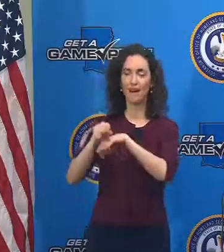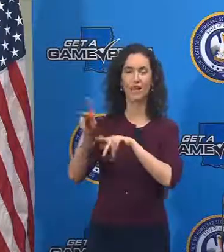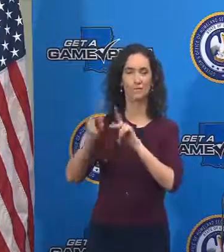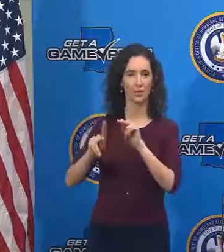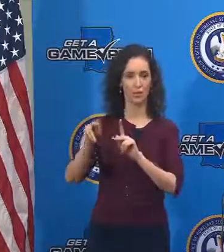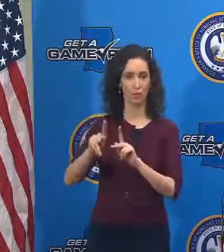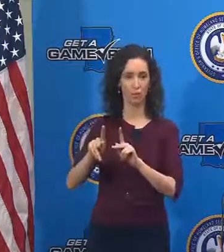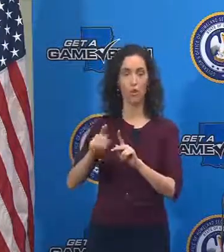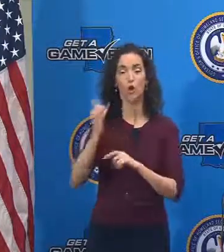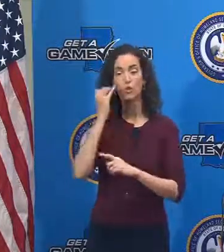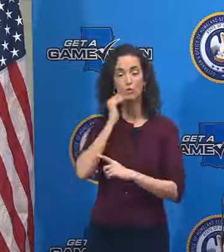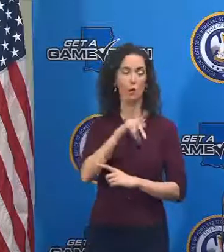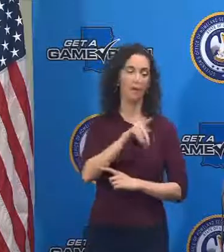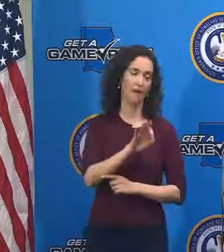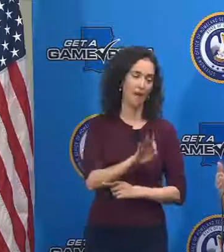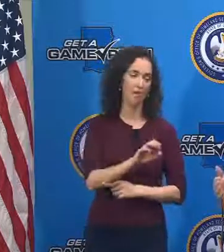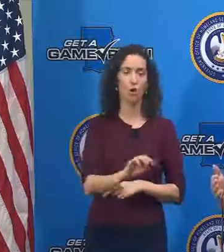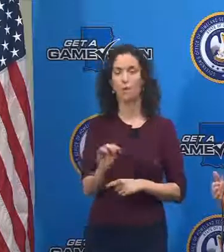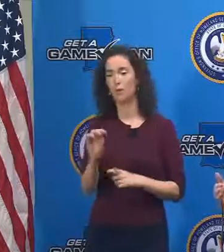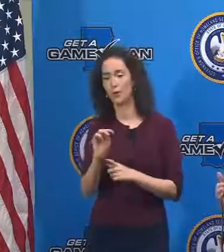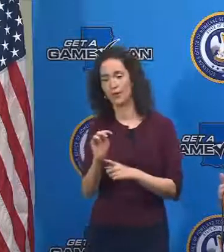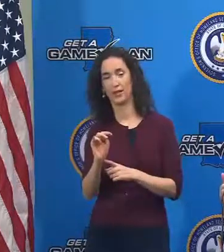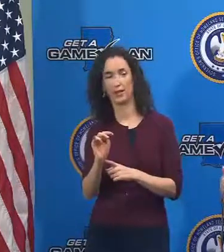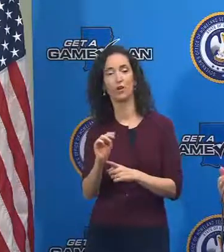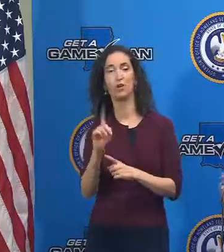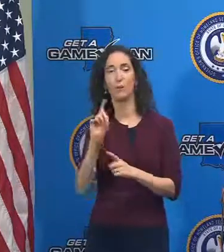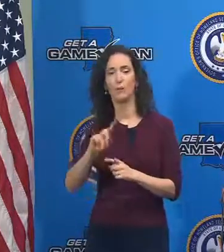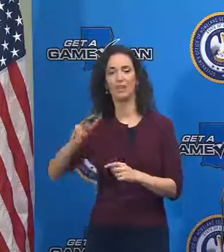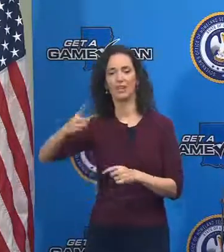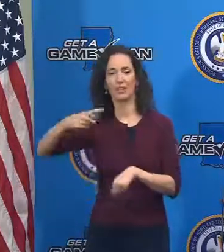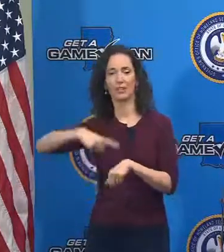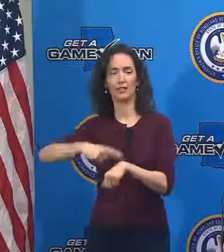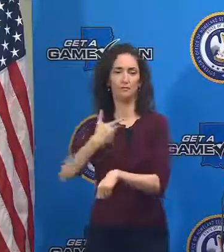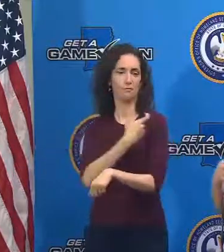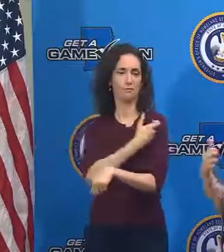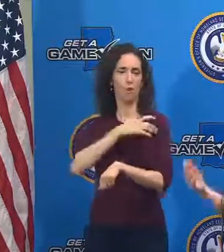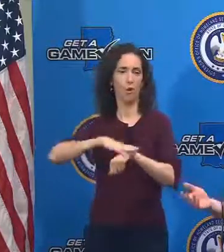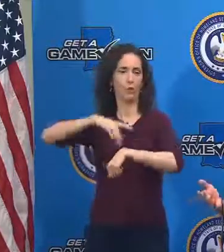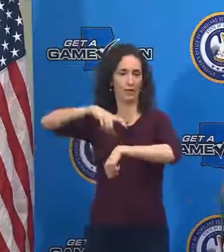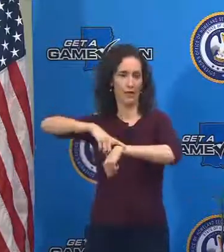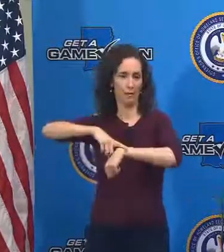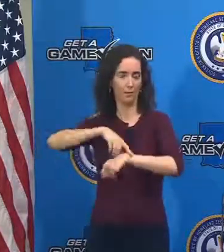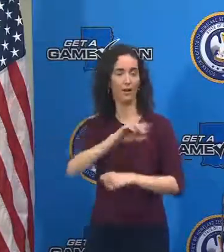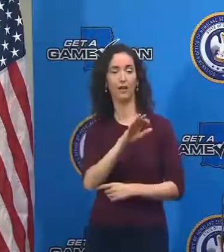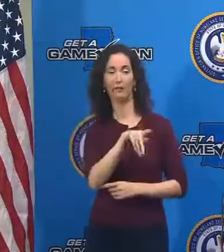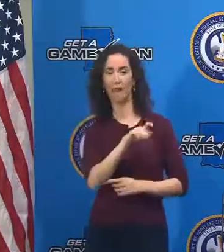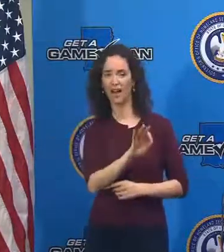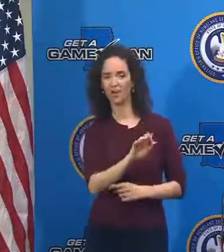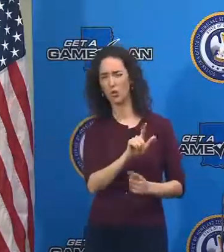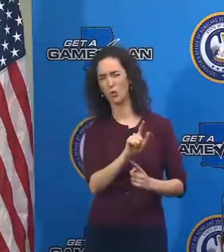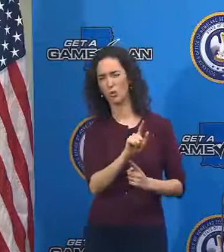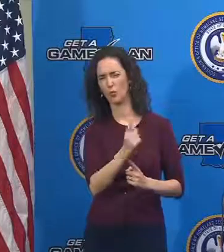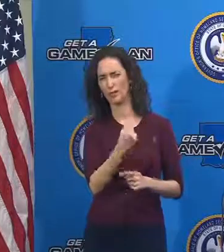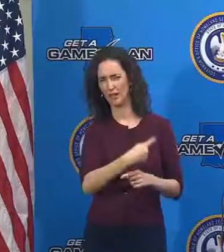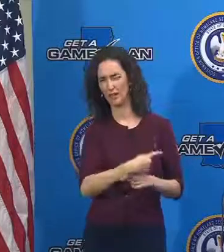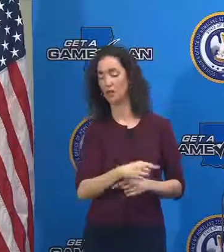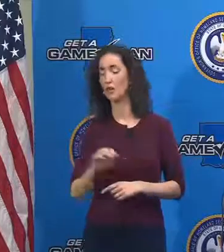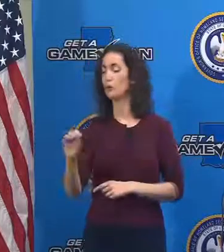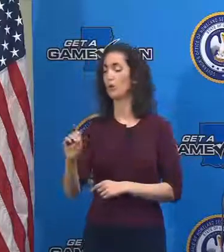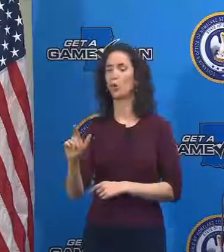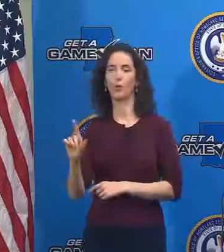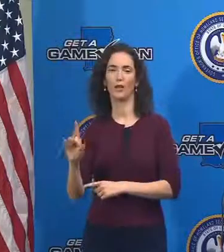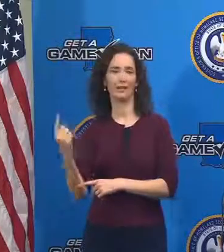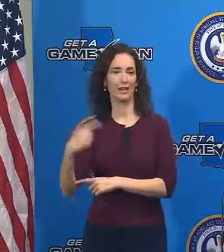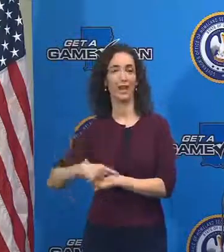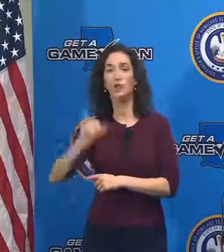dose if it's Pfizer or Moderna on the recommended day. It's 21 days for Pfizer, 28 days for Moderna. If you can't